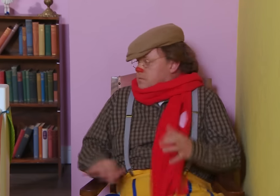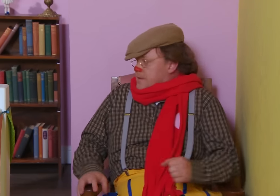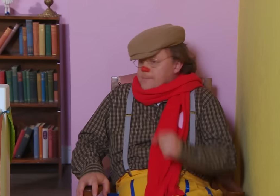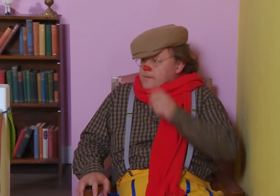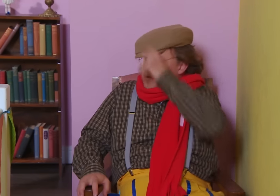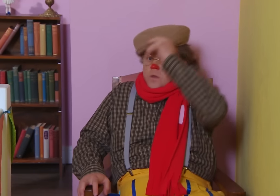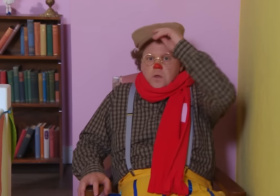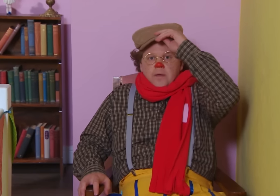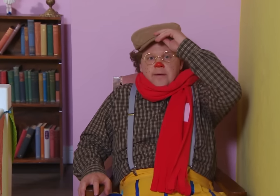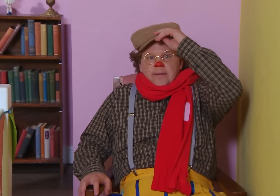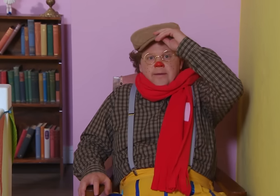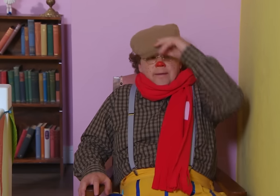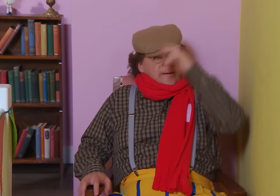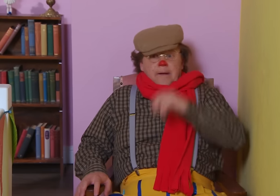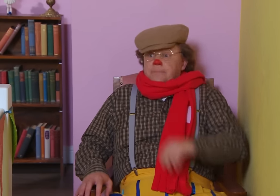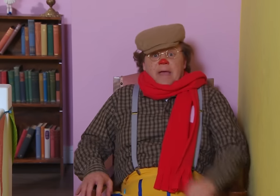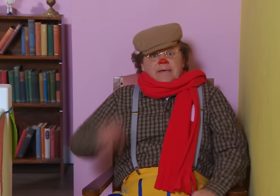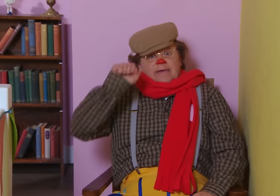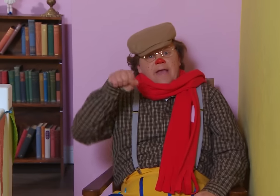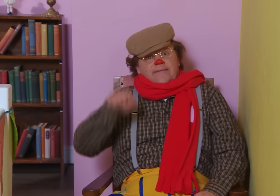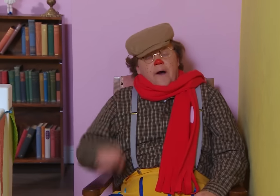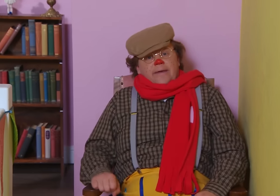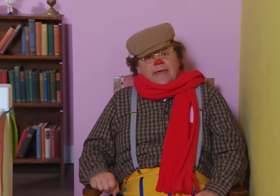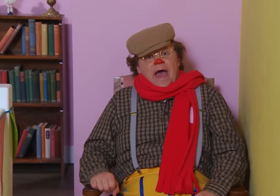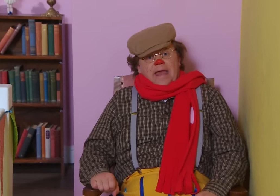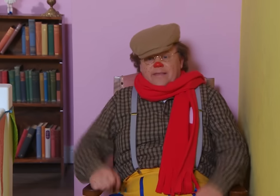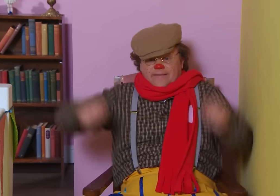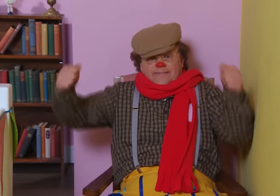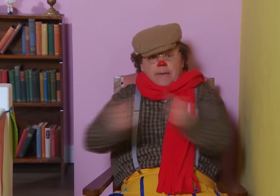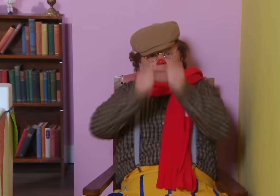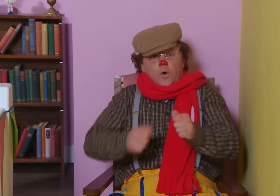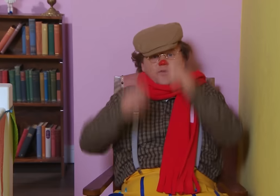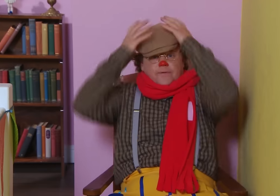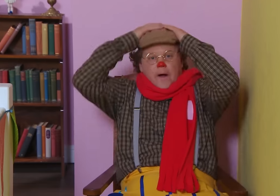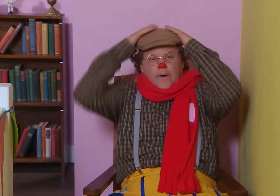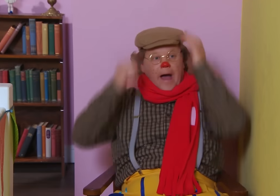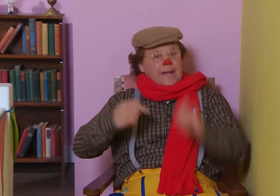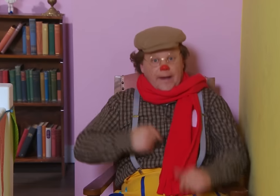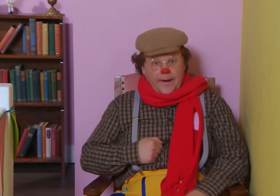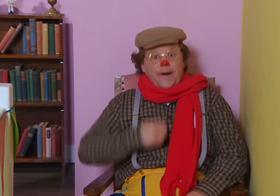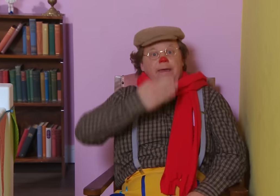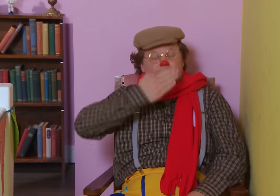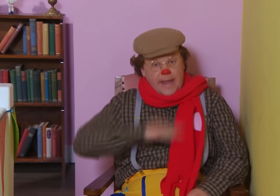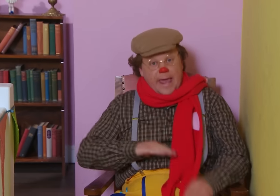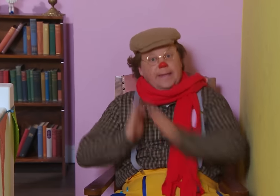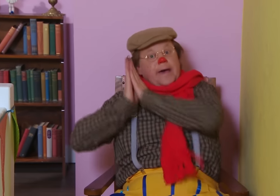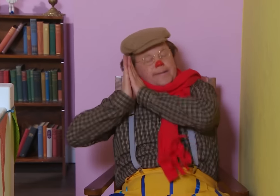Grandad Tumble, can you hear the cymbals? Yes, I can hear the cymbals! Oh, and I need a